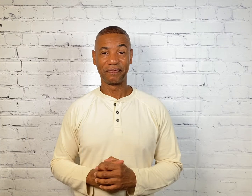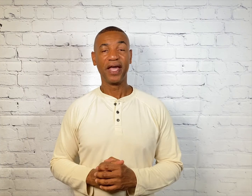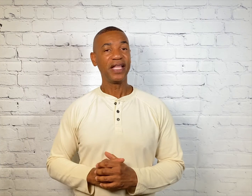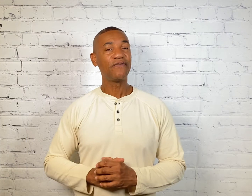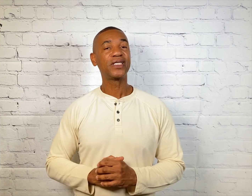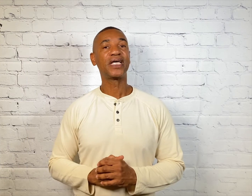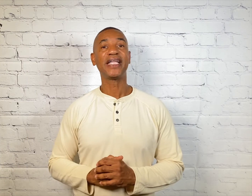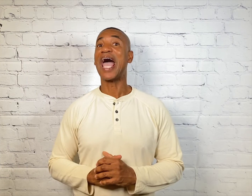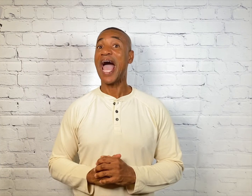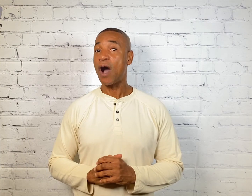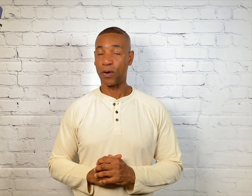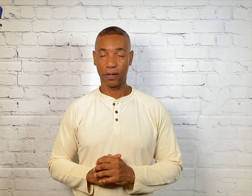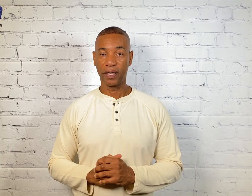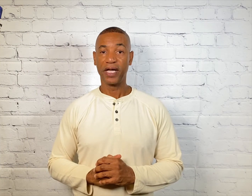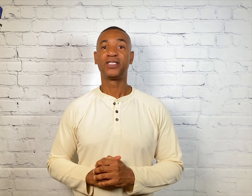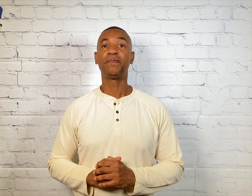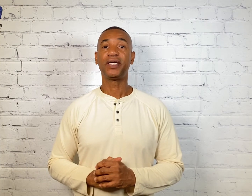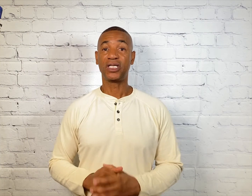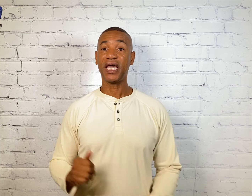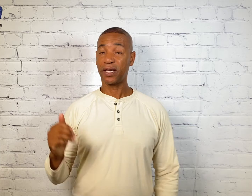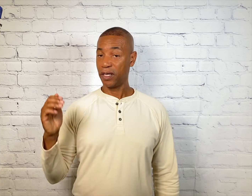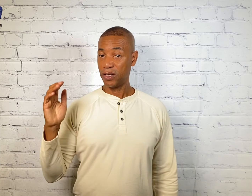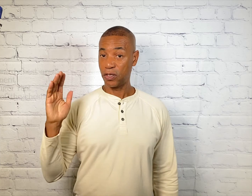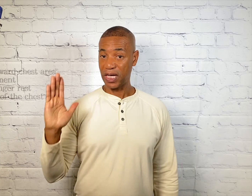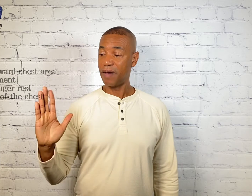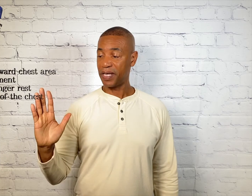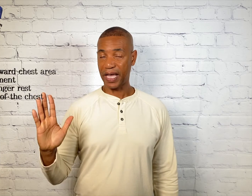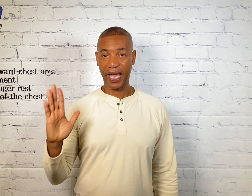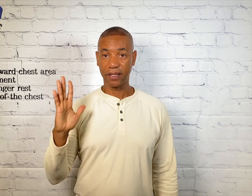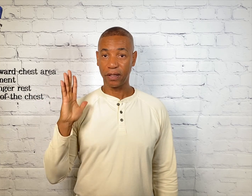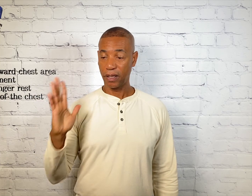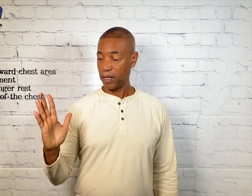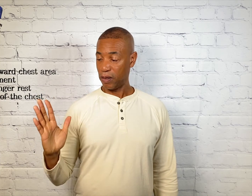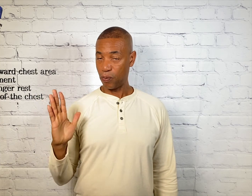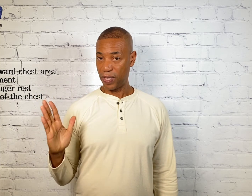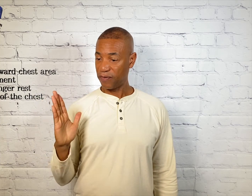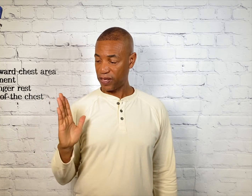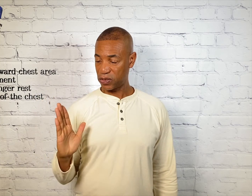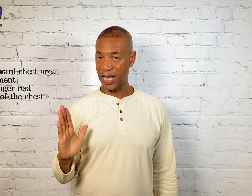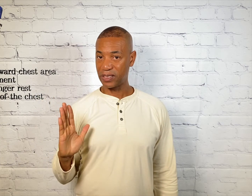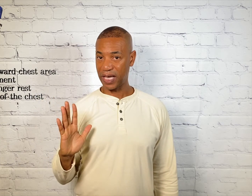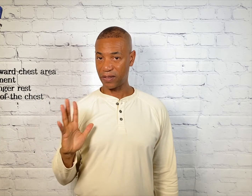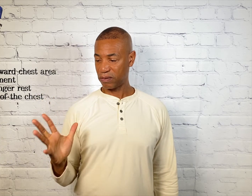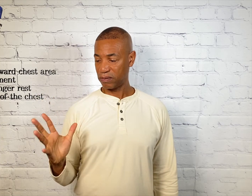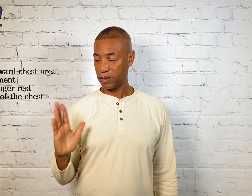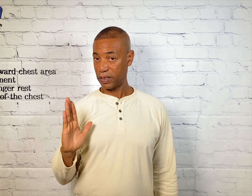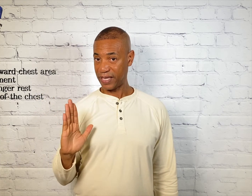Now for the sign hour, simply take your dominant hand, bring the fingers kind of together like